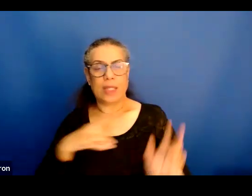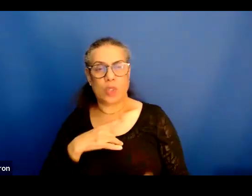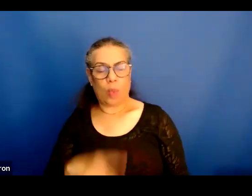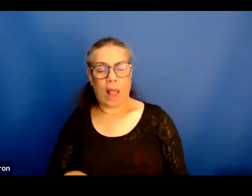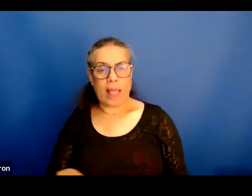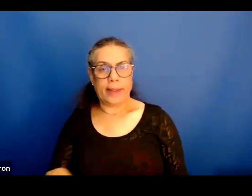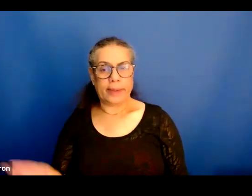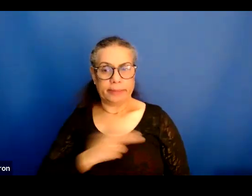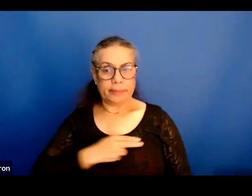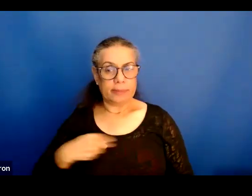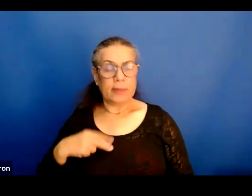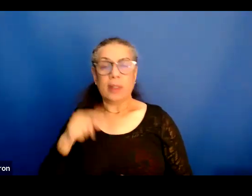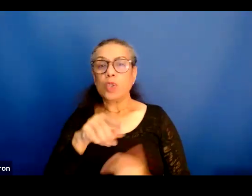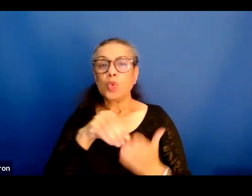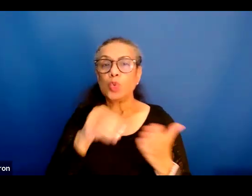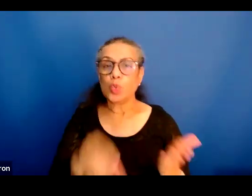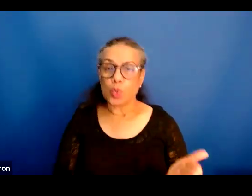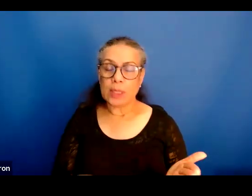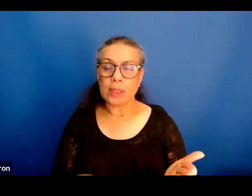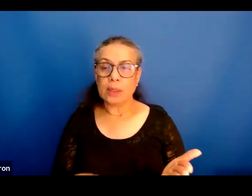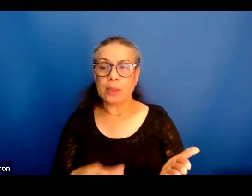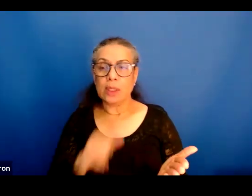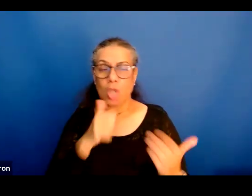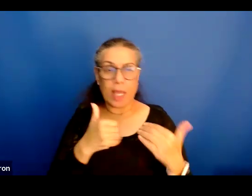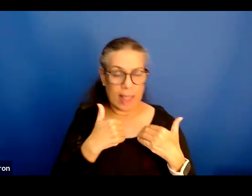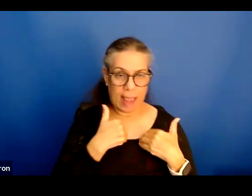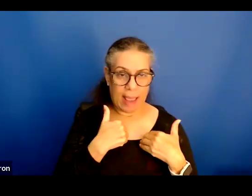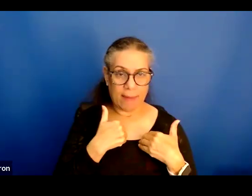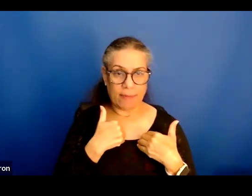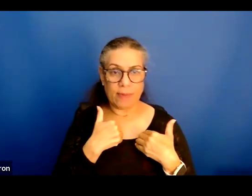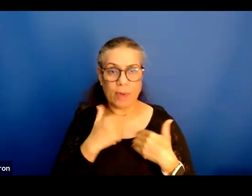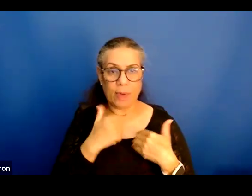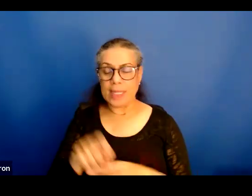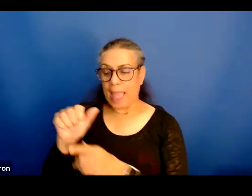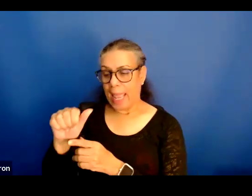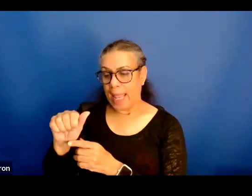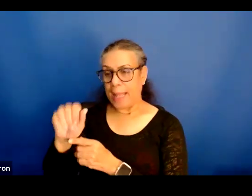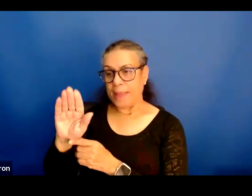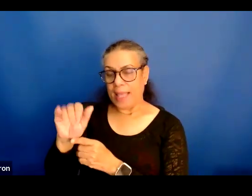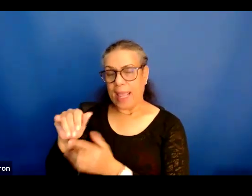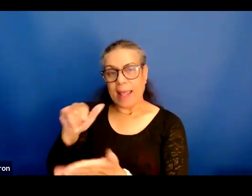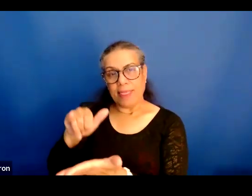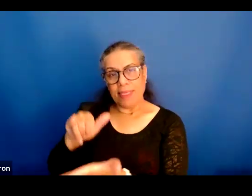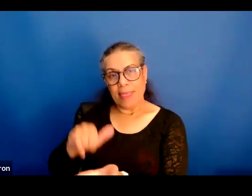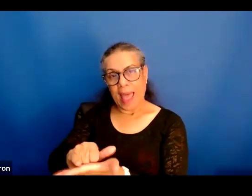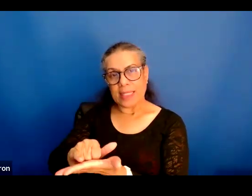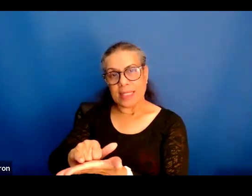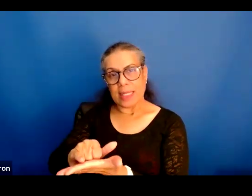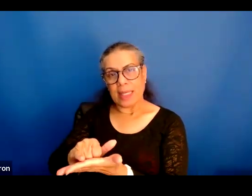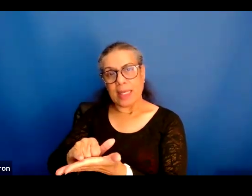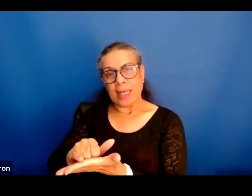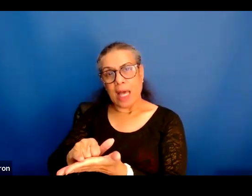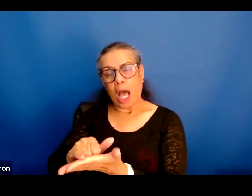So this is not a student that has or is ABA. ABA is a methodology and a program